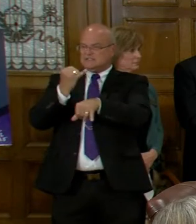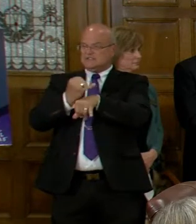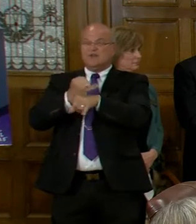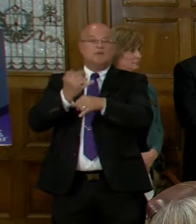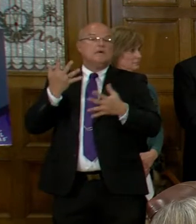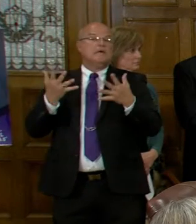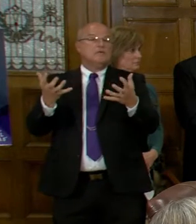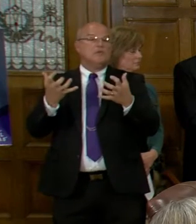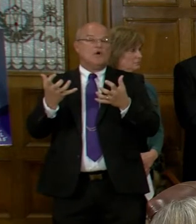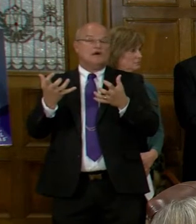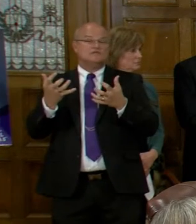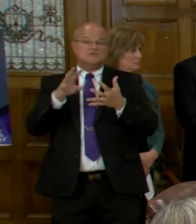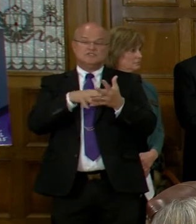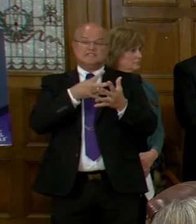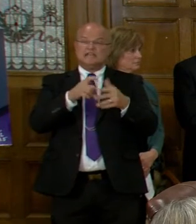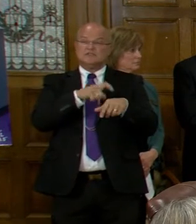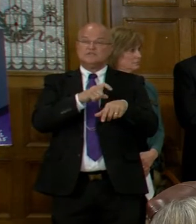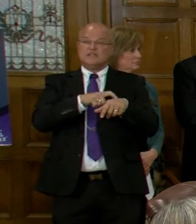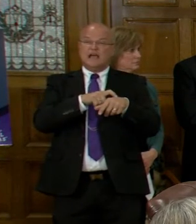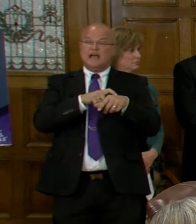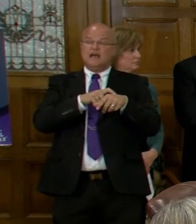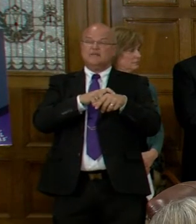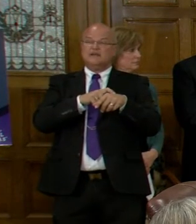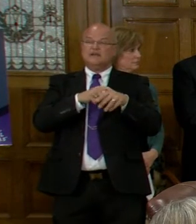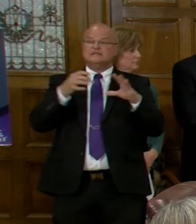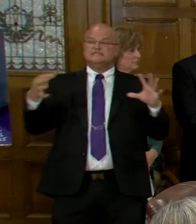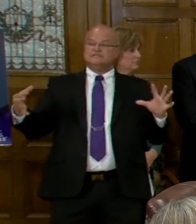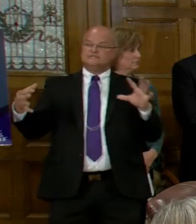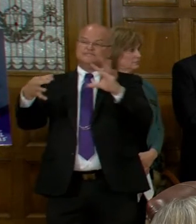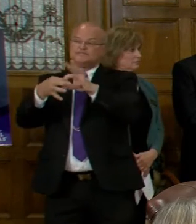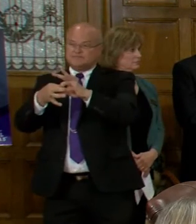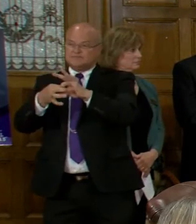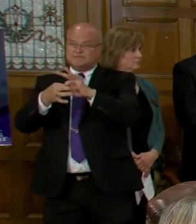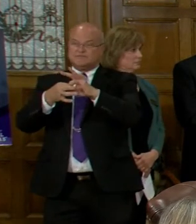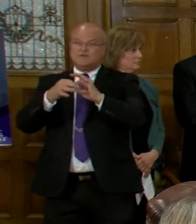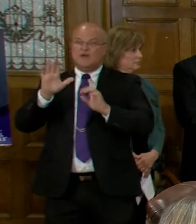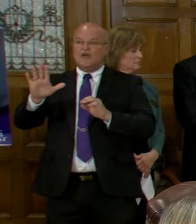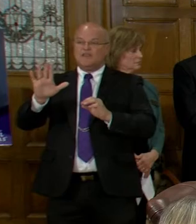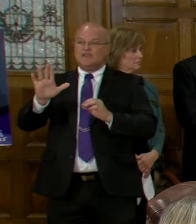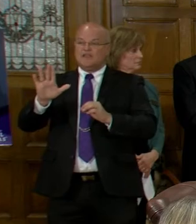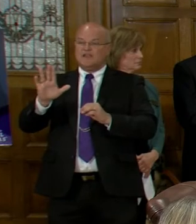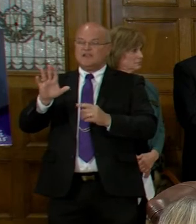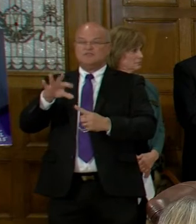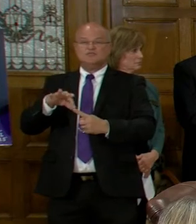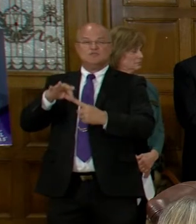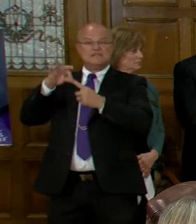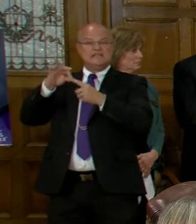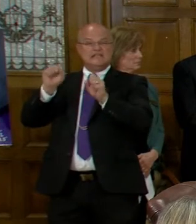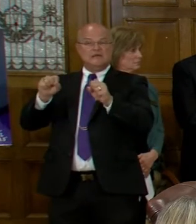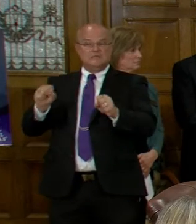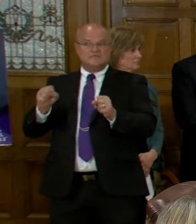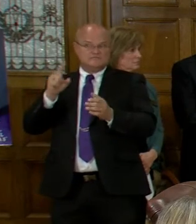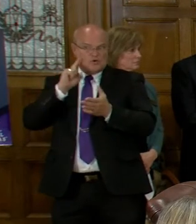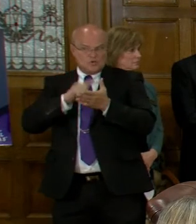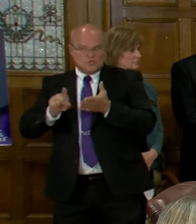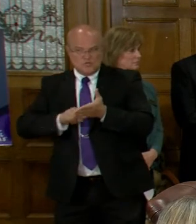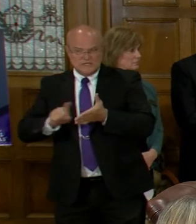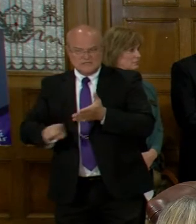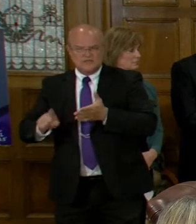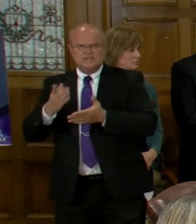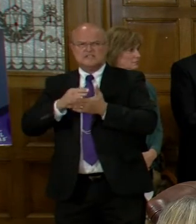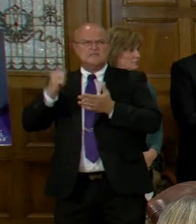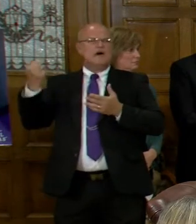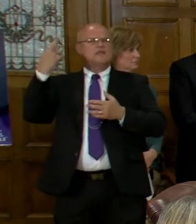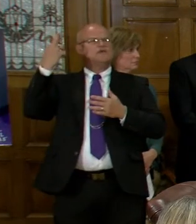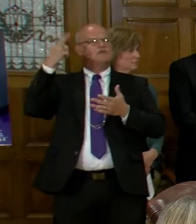that might want to schedule some time for their unique capability or research function or some